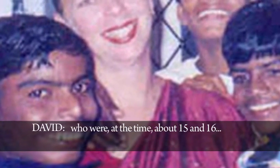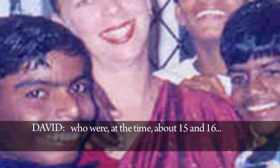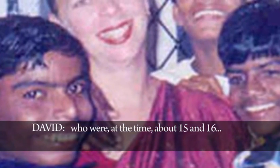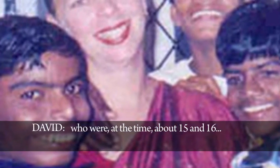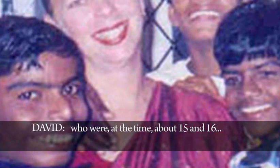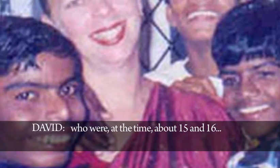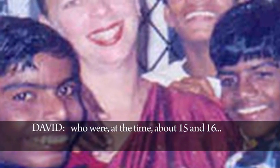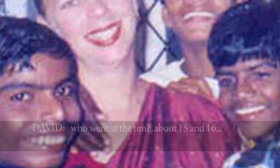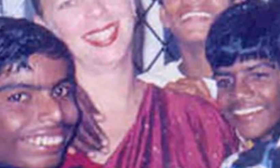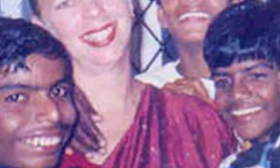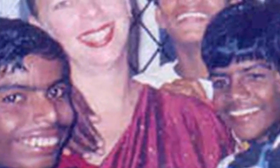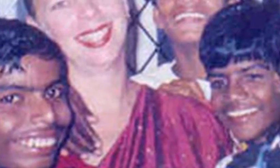16,